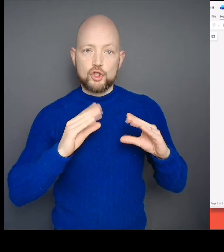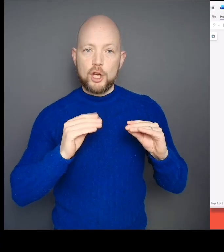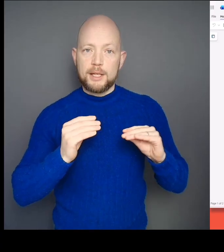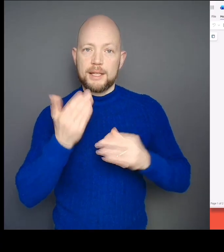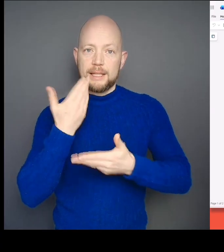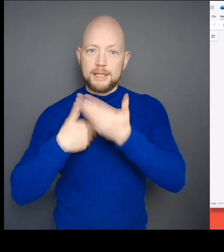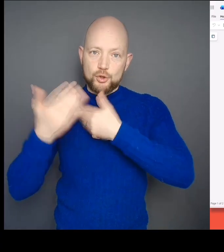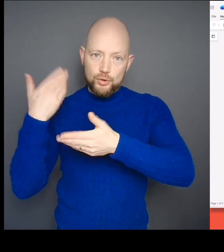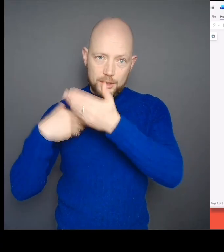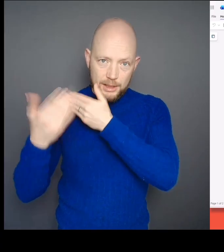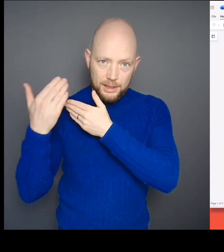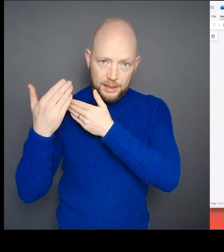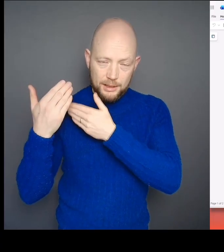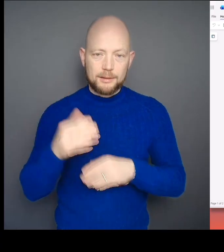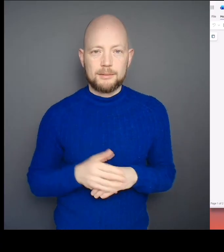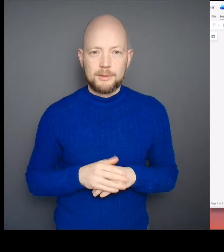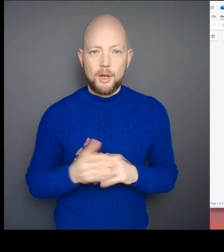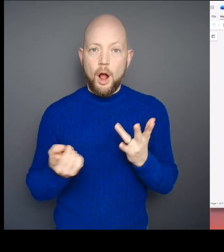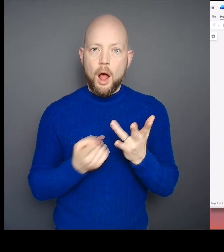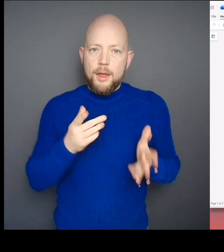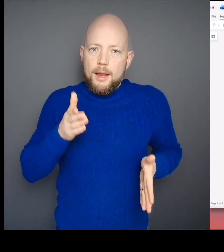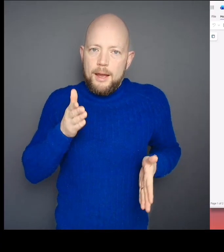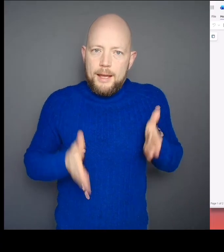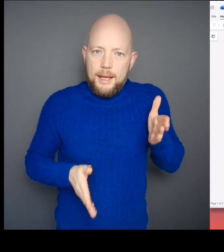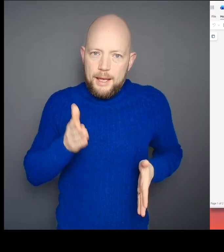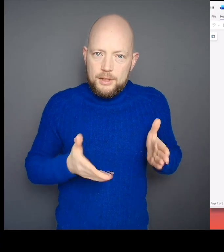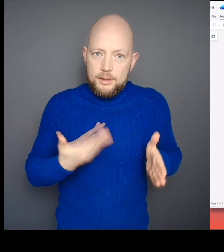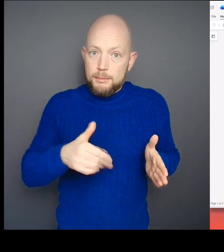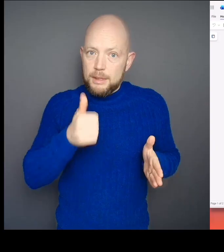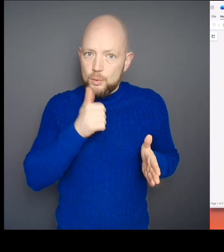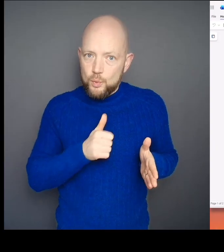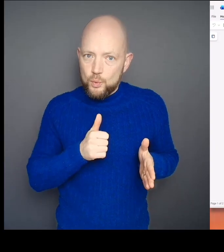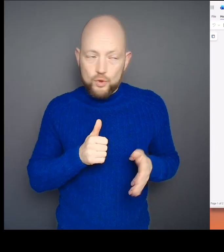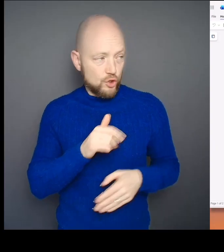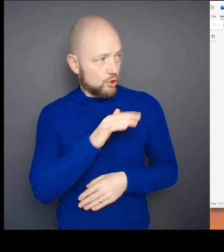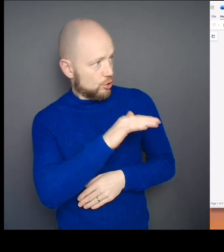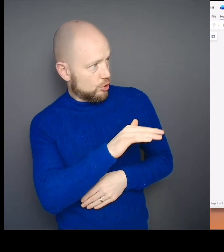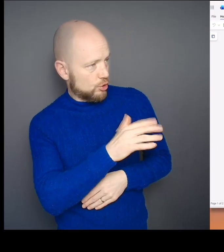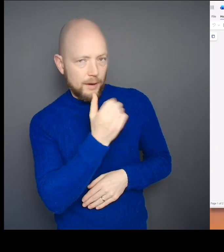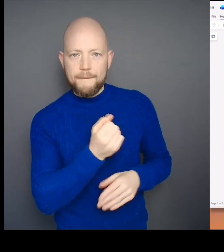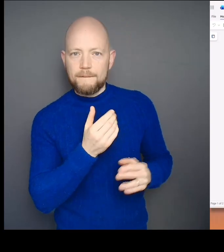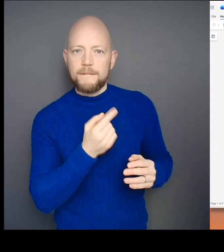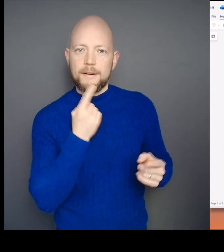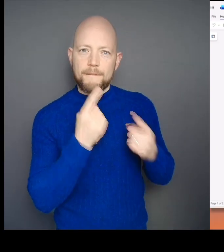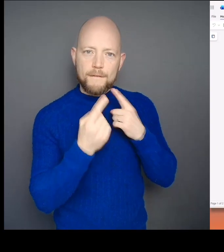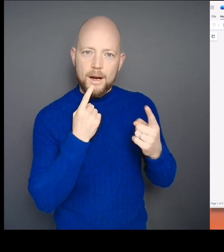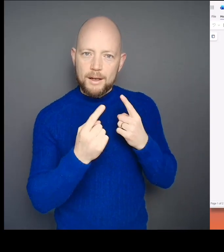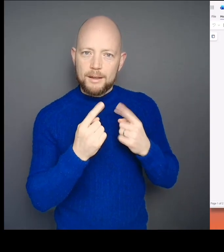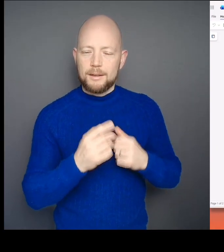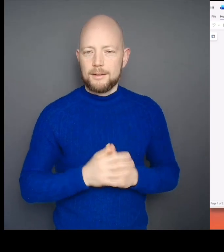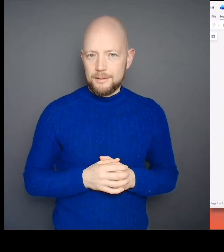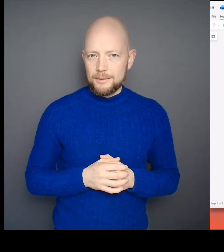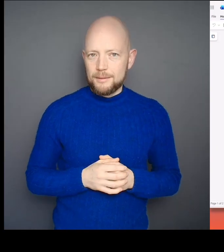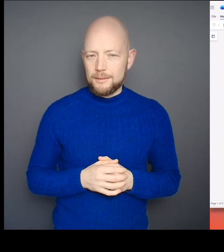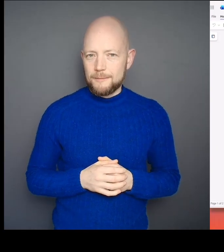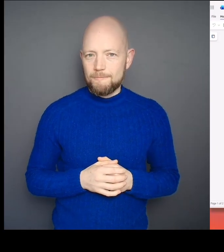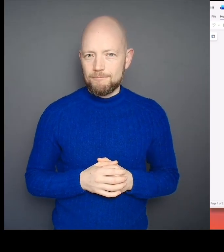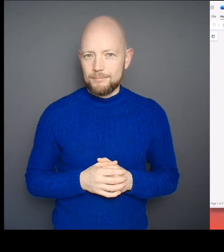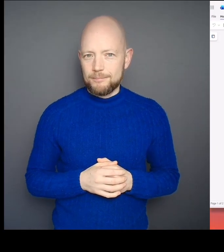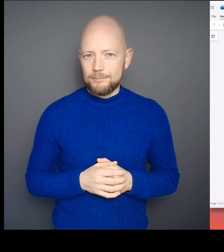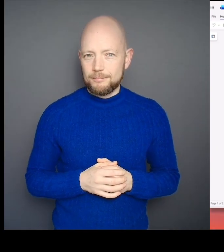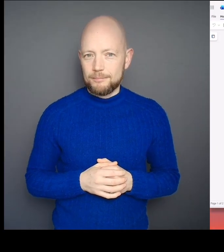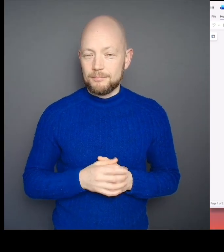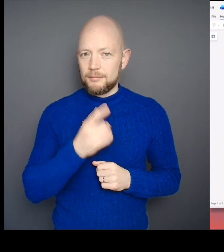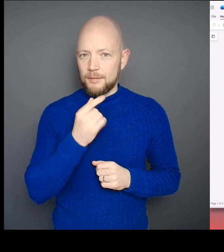well as the agents that I was using, are sitting in there. You can close that down again. And this allows you to do